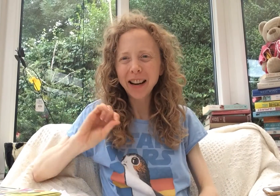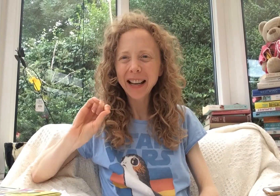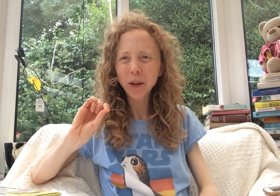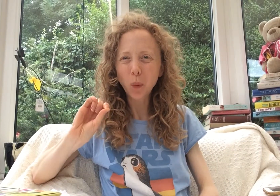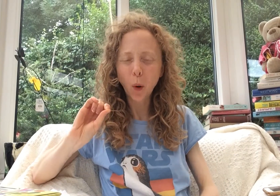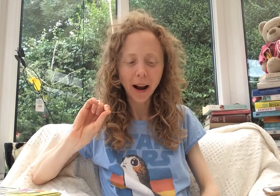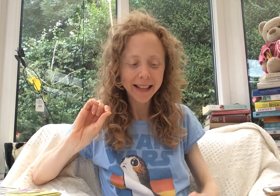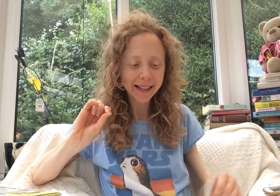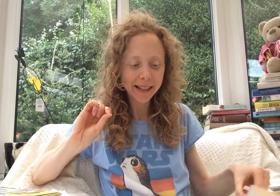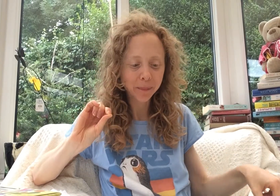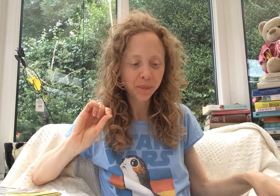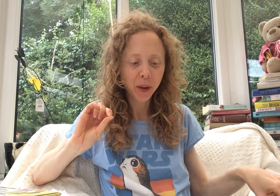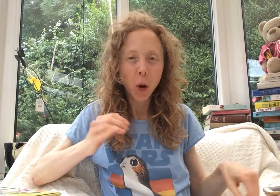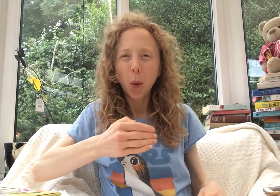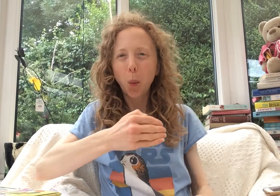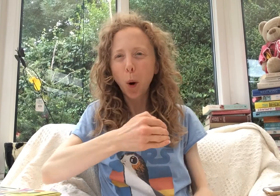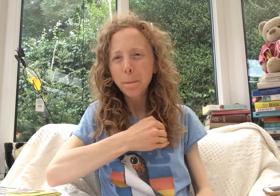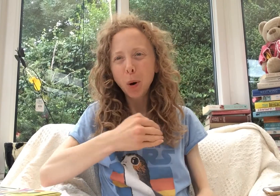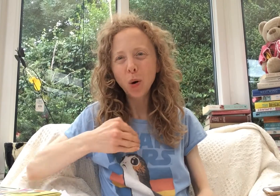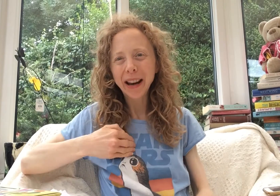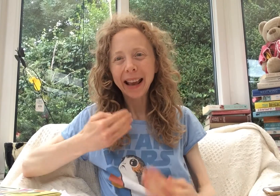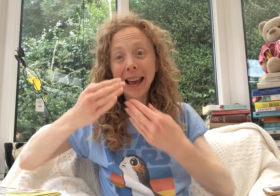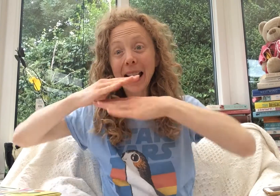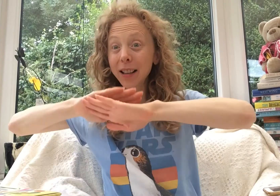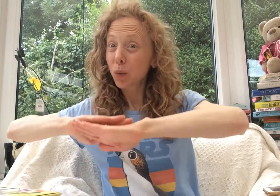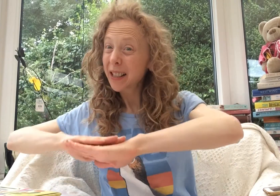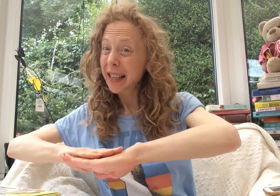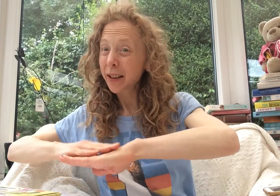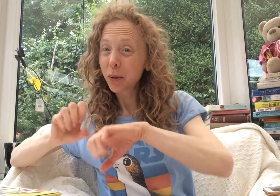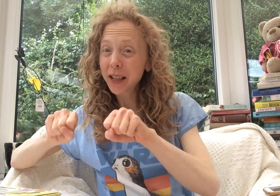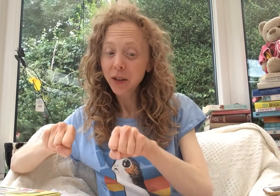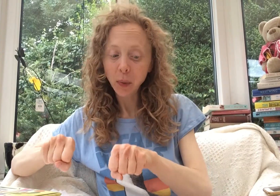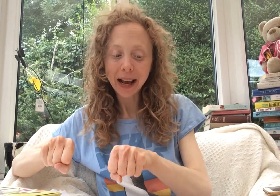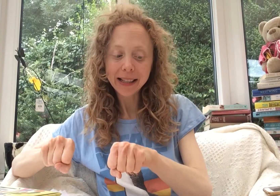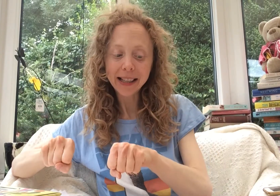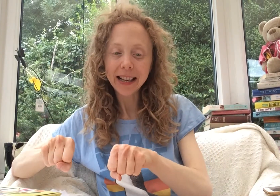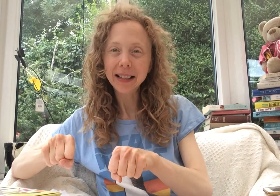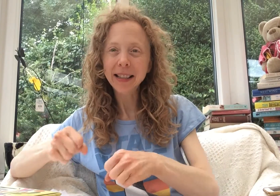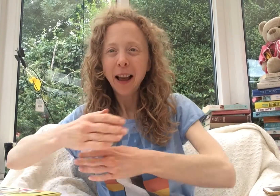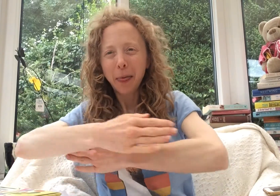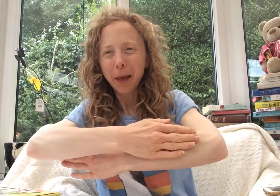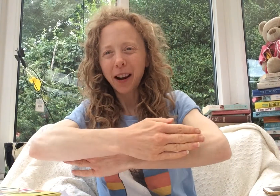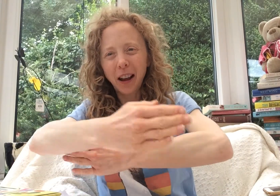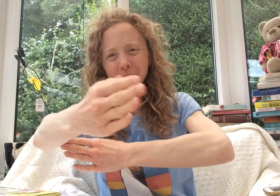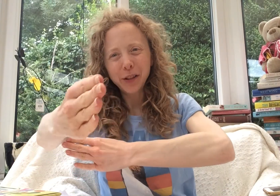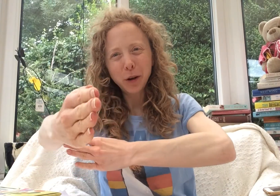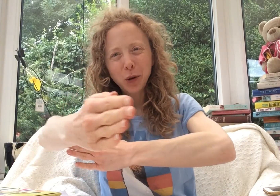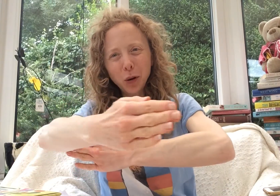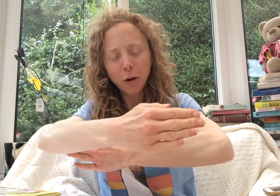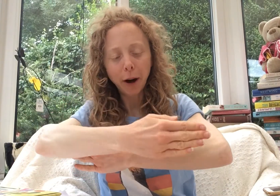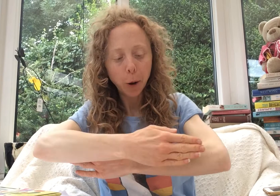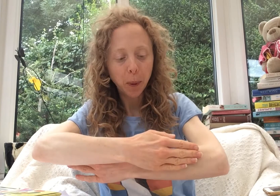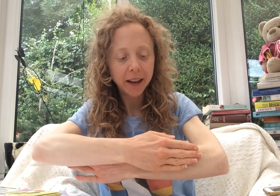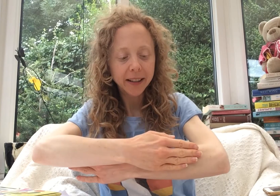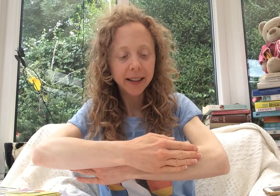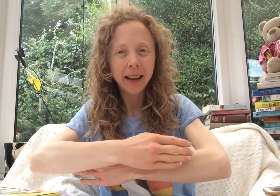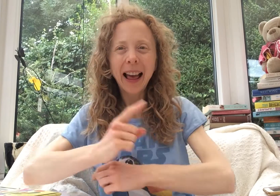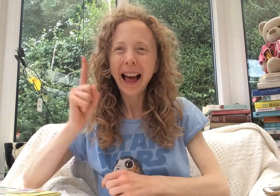brilliant white. One morning, as we settled into our seats, the classroom door opened and